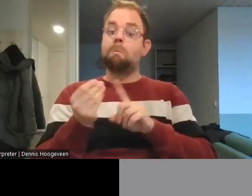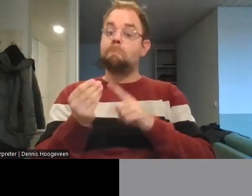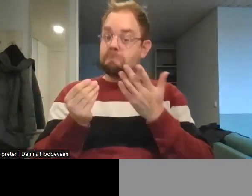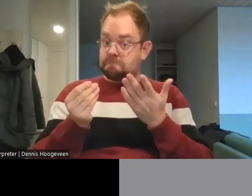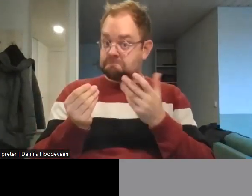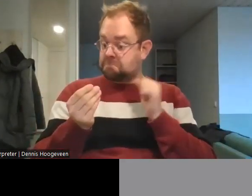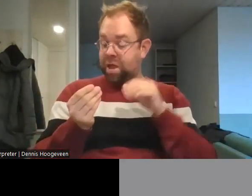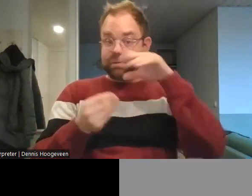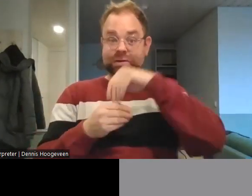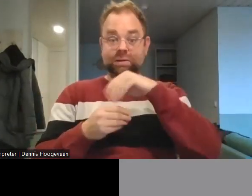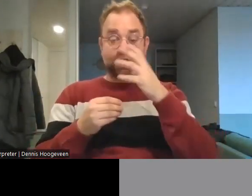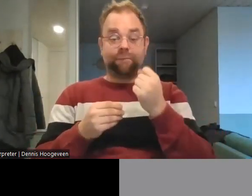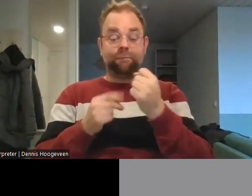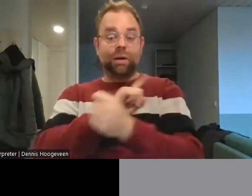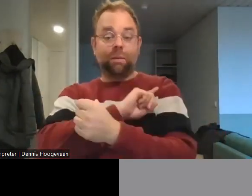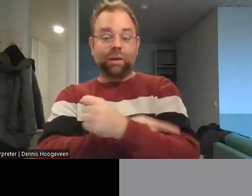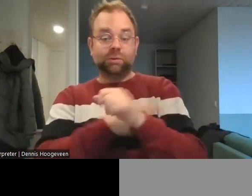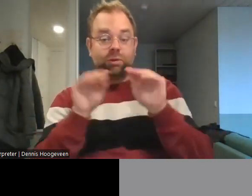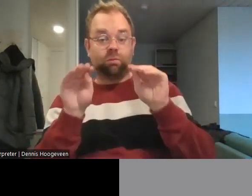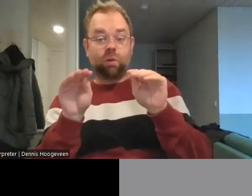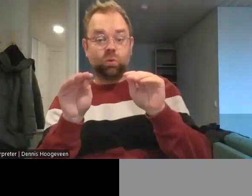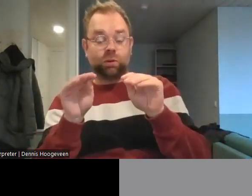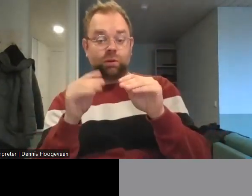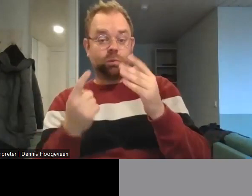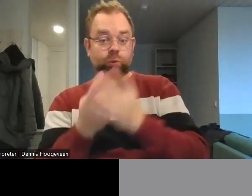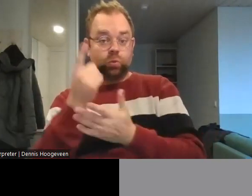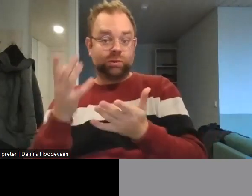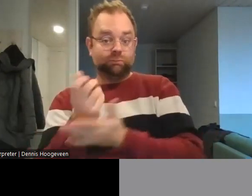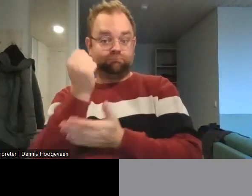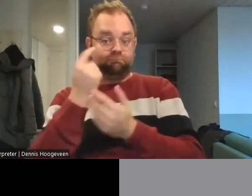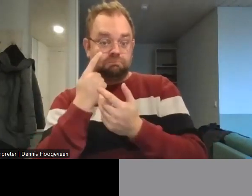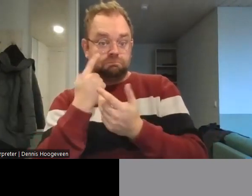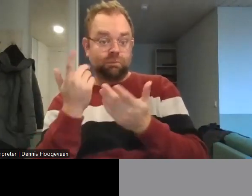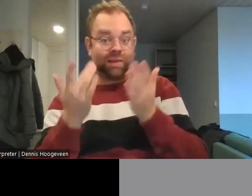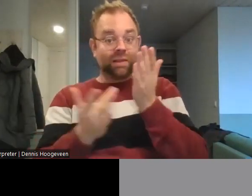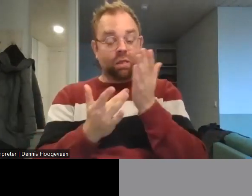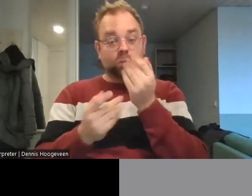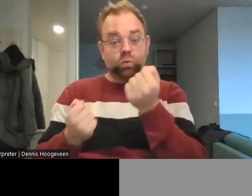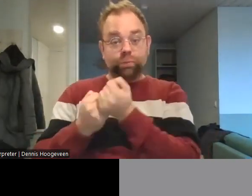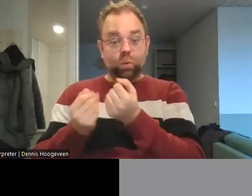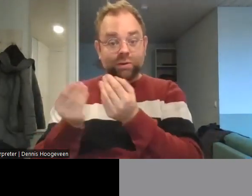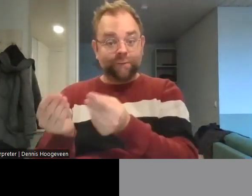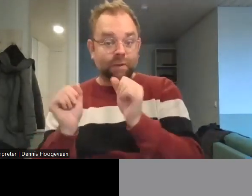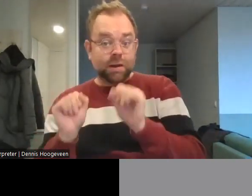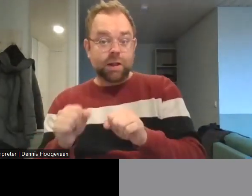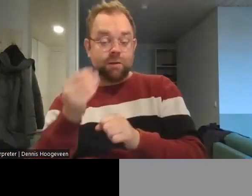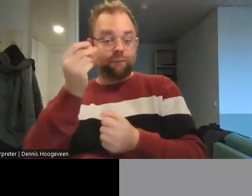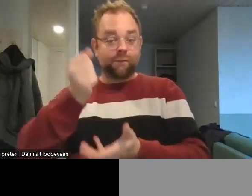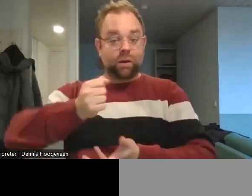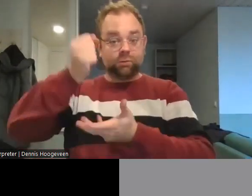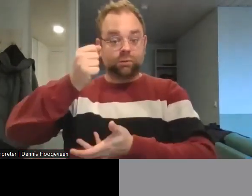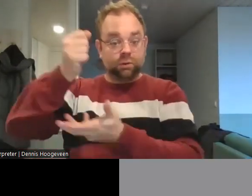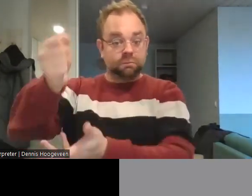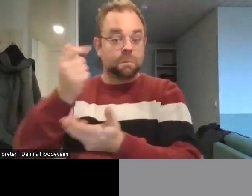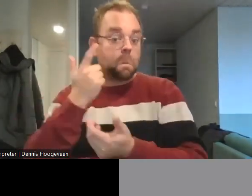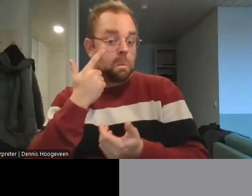as well engagement. So this is something that we can do. In terms of the Global Refugee Forum, as